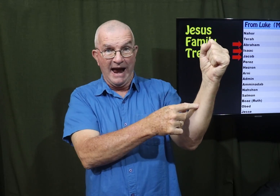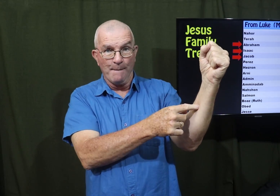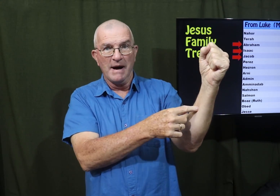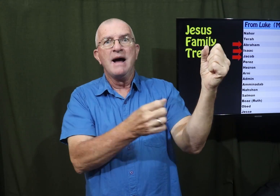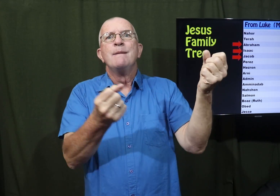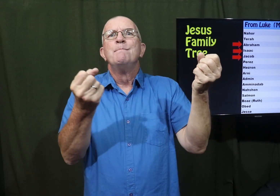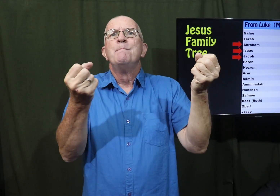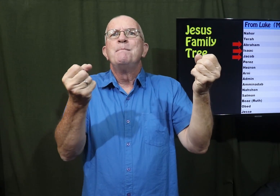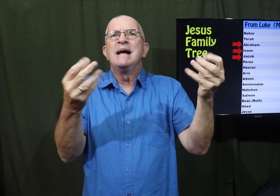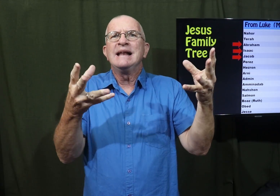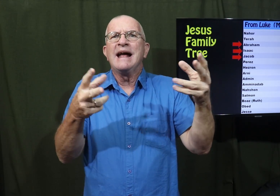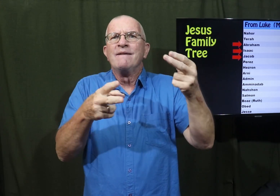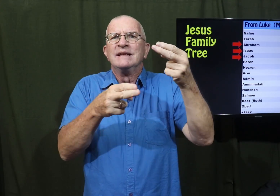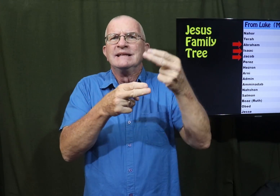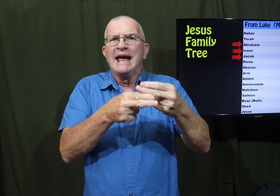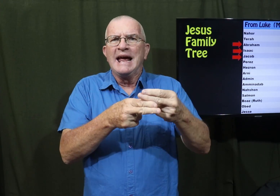that from Abraham,